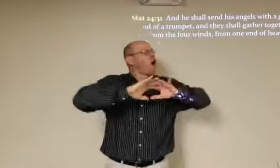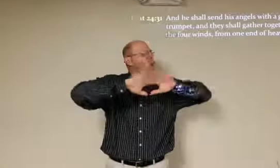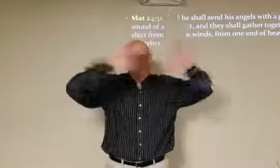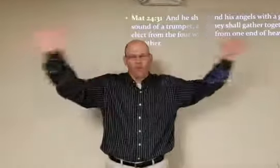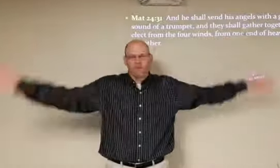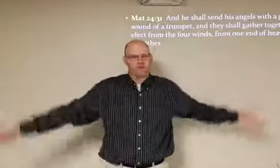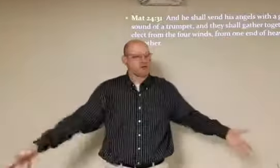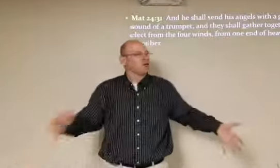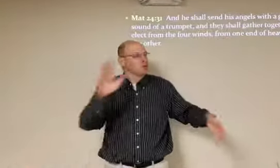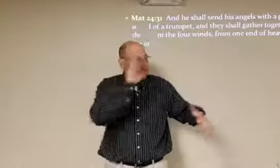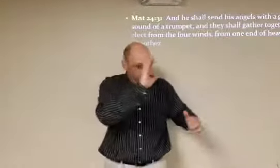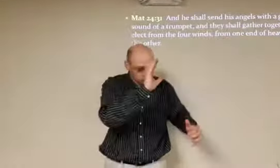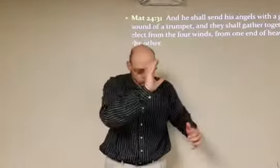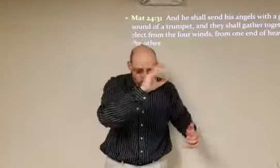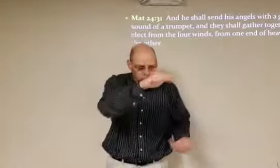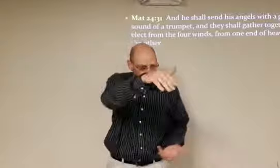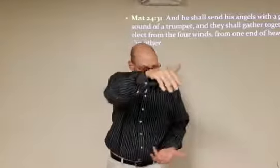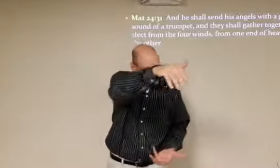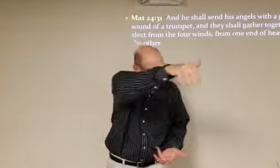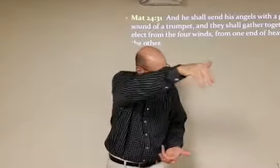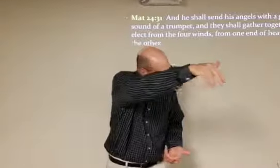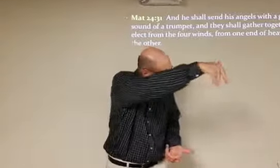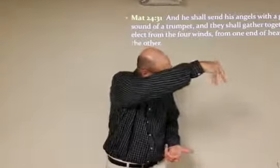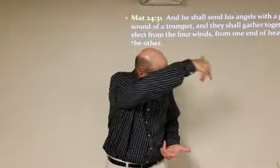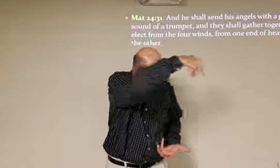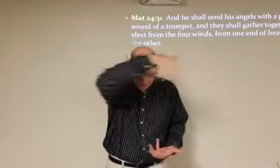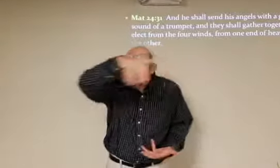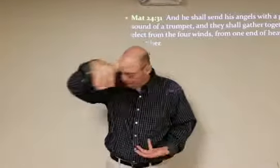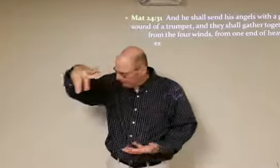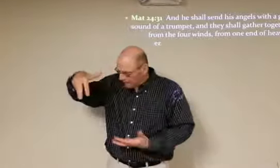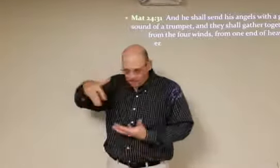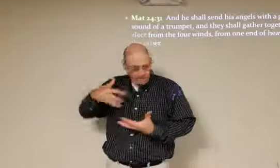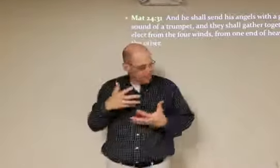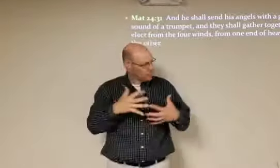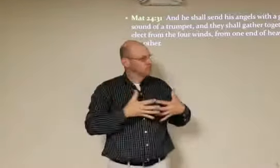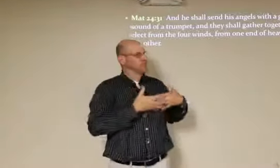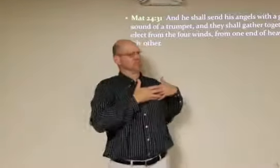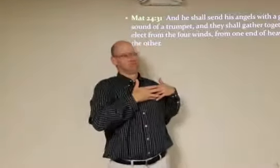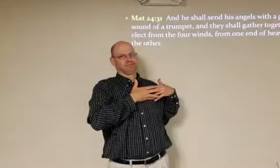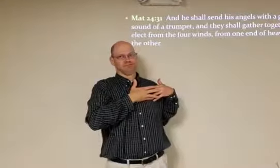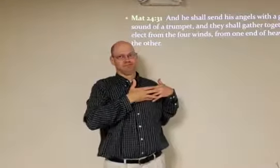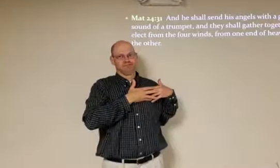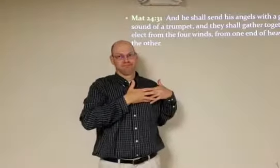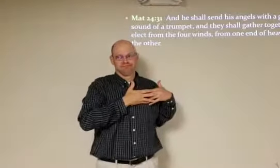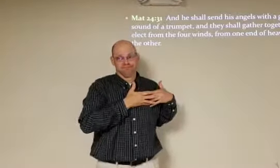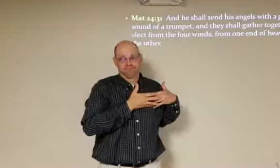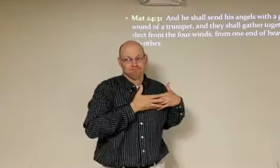Not going to be one space missed. The angels will gather every single one of the elect.